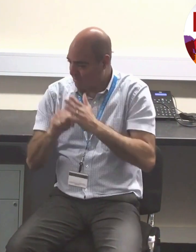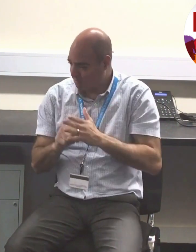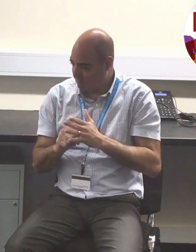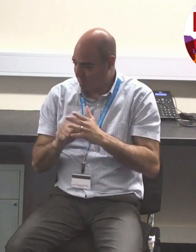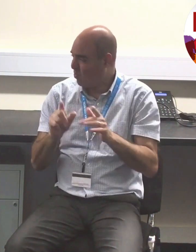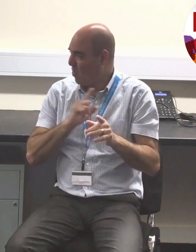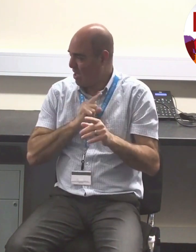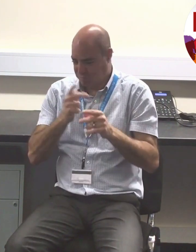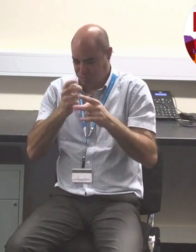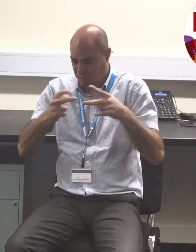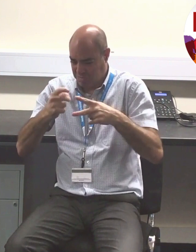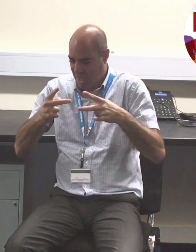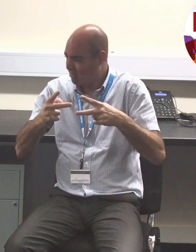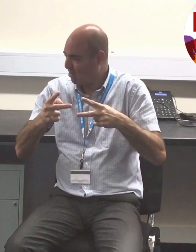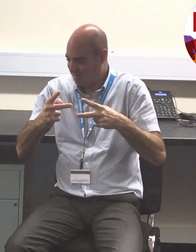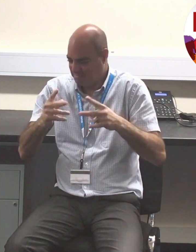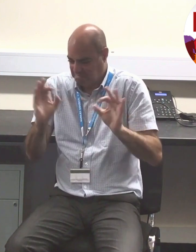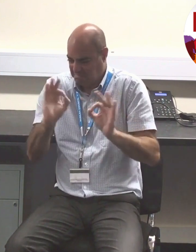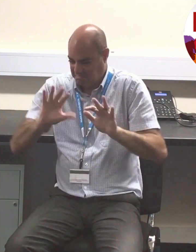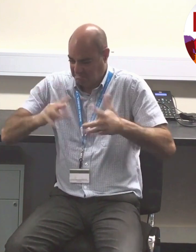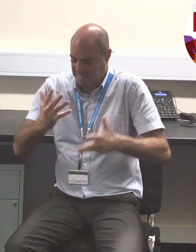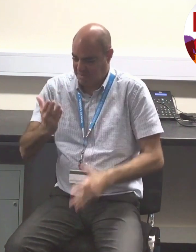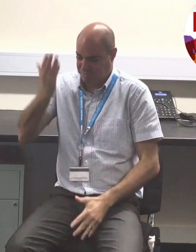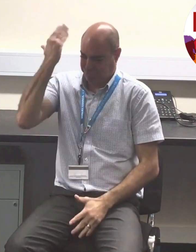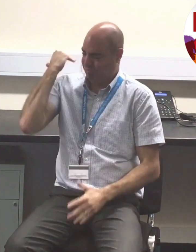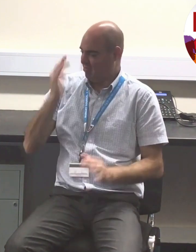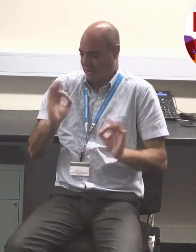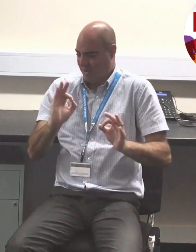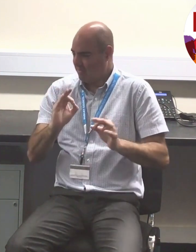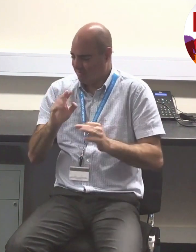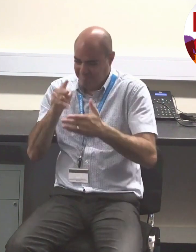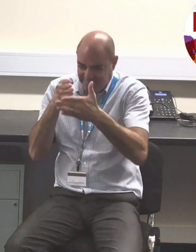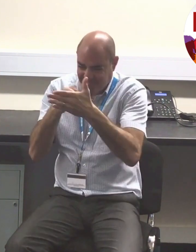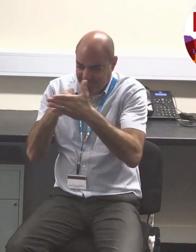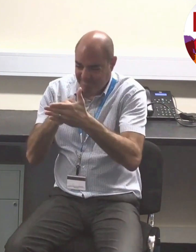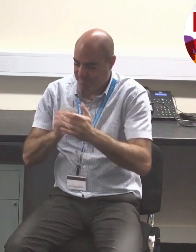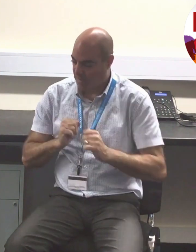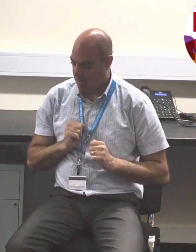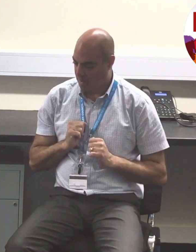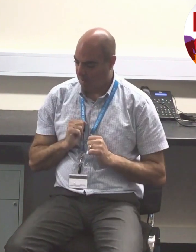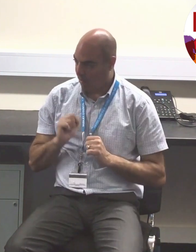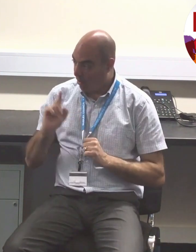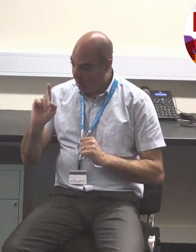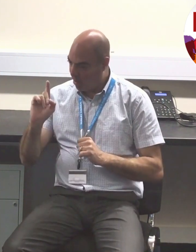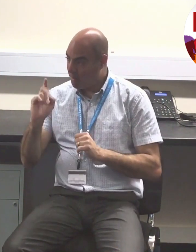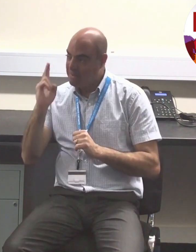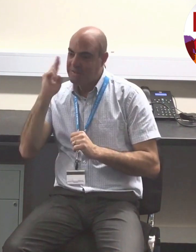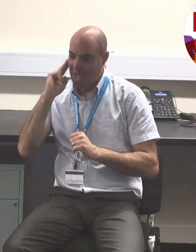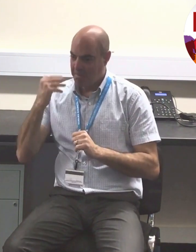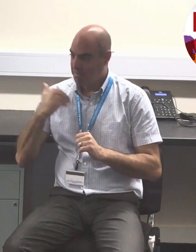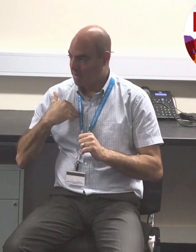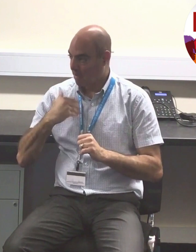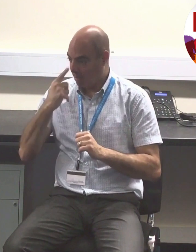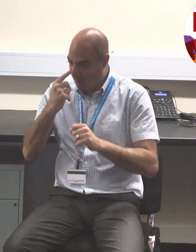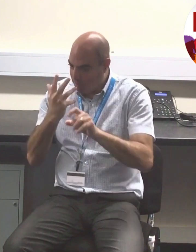also creates a delay in their literacy. Years ago, of course, we didn't have subtitles, so that made it equally difficult to